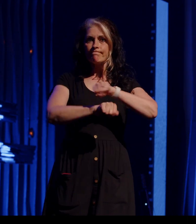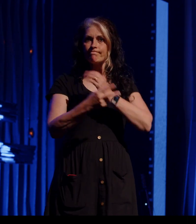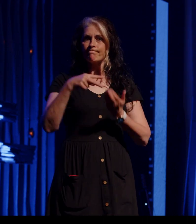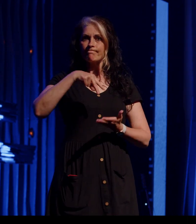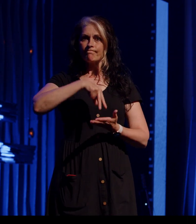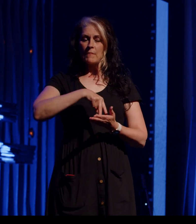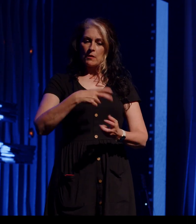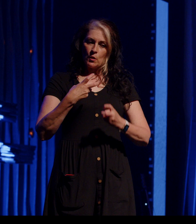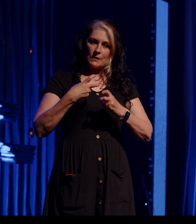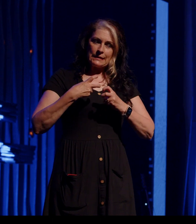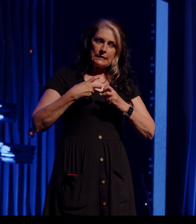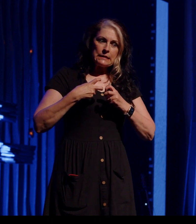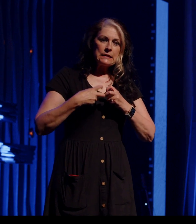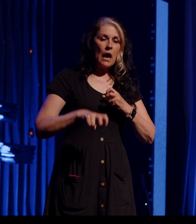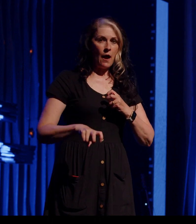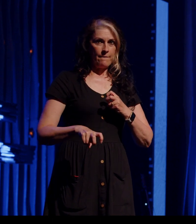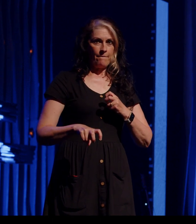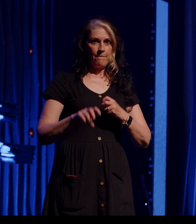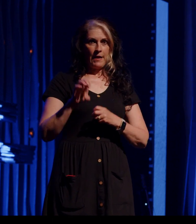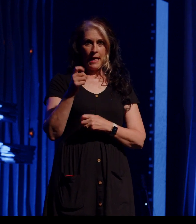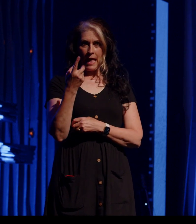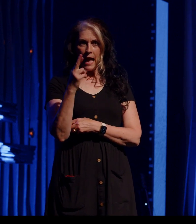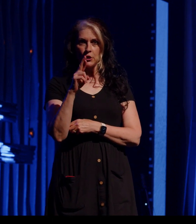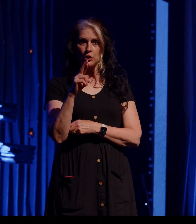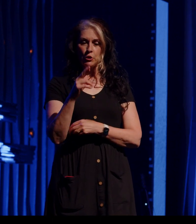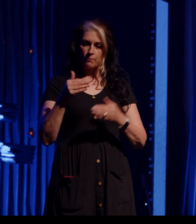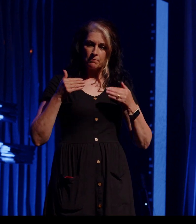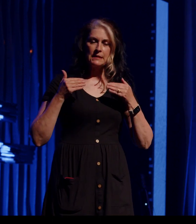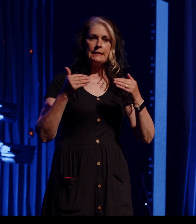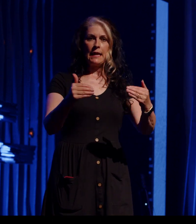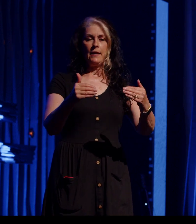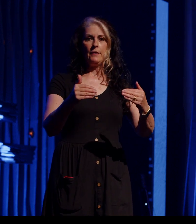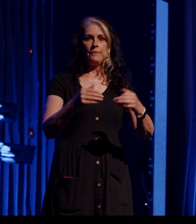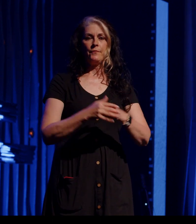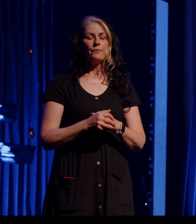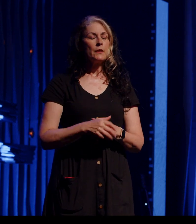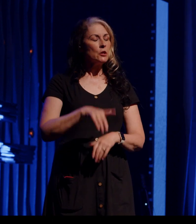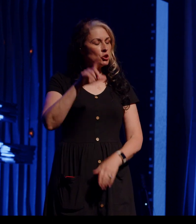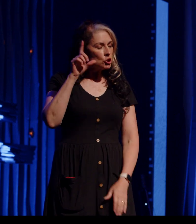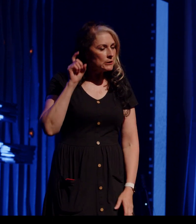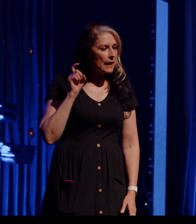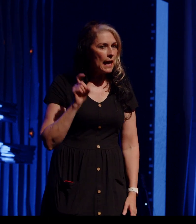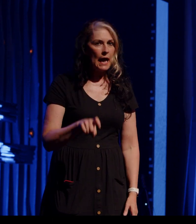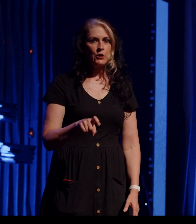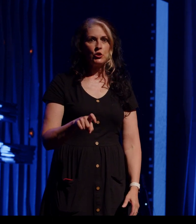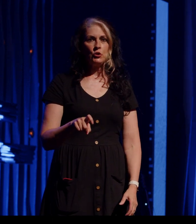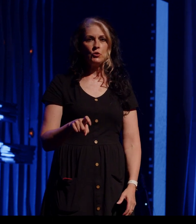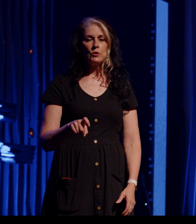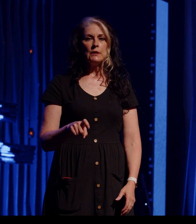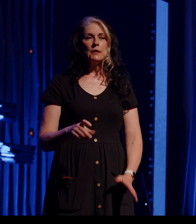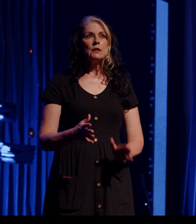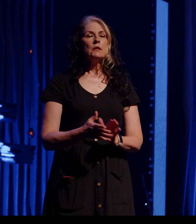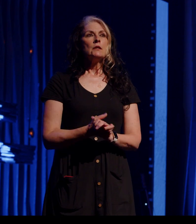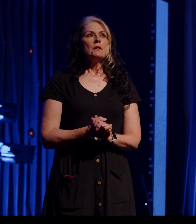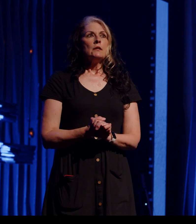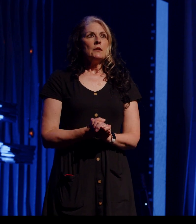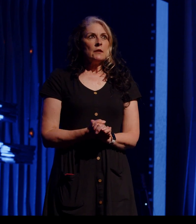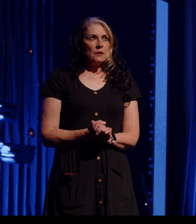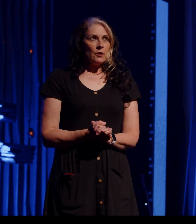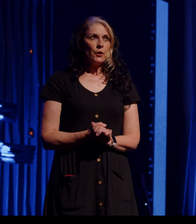and do the hard thing, Esther did it. When she had to call upon her